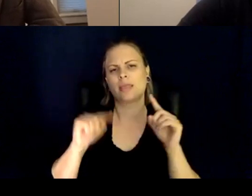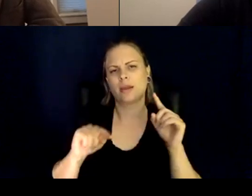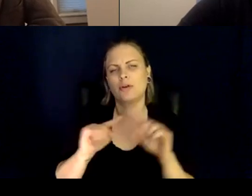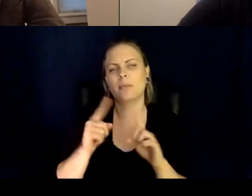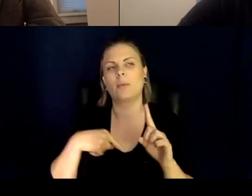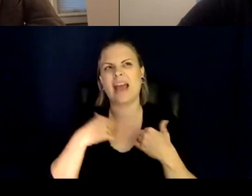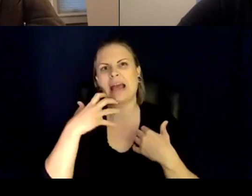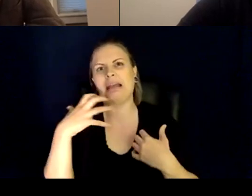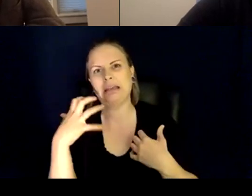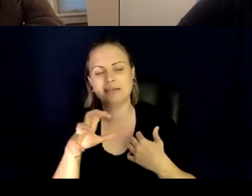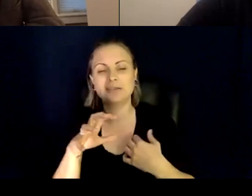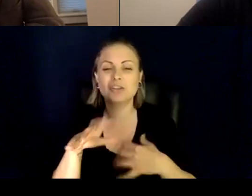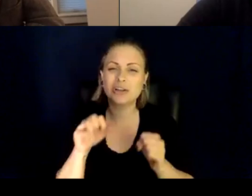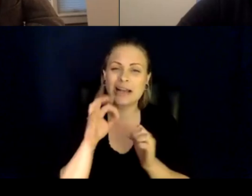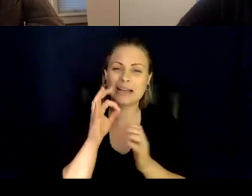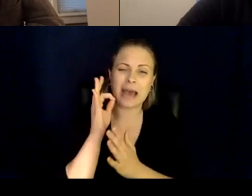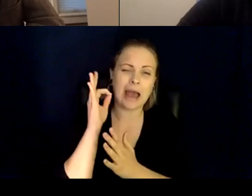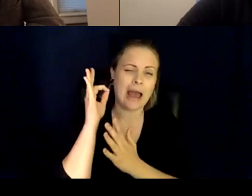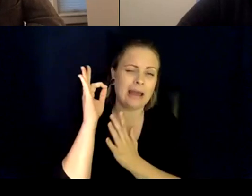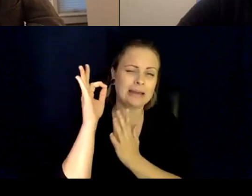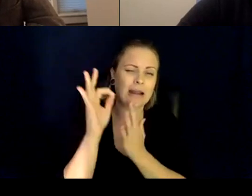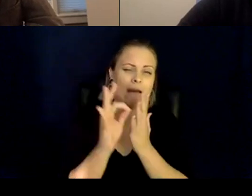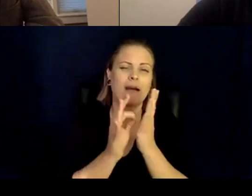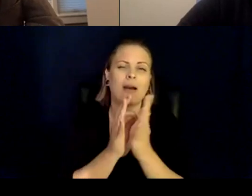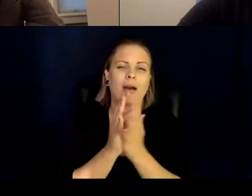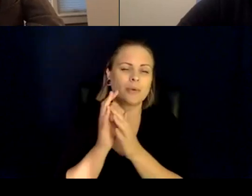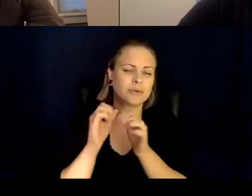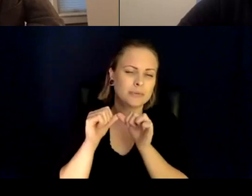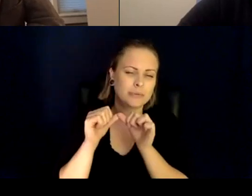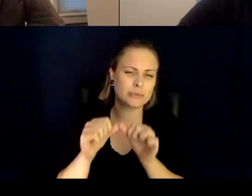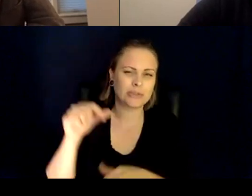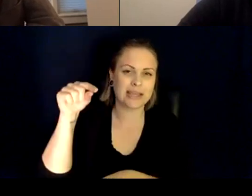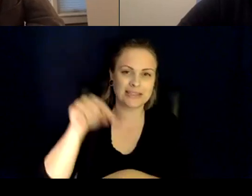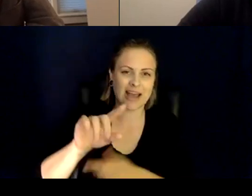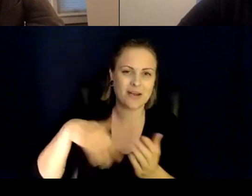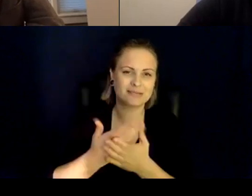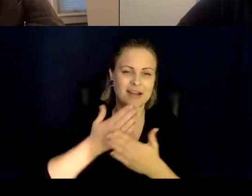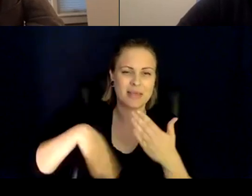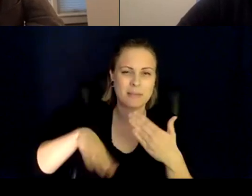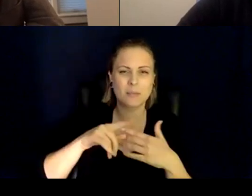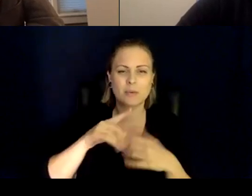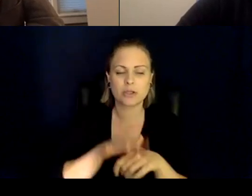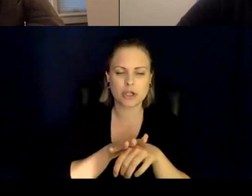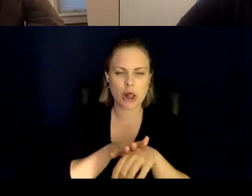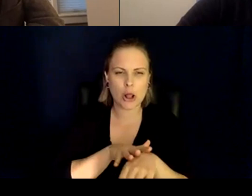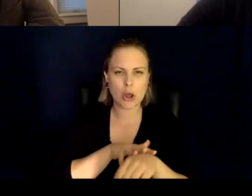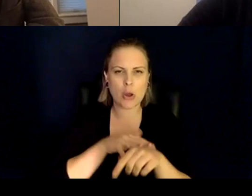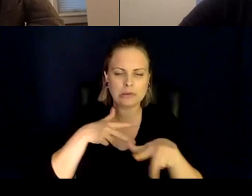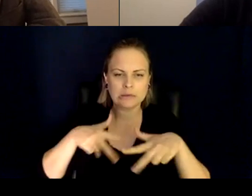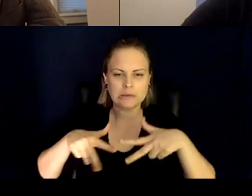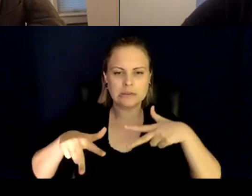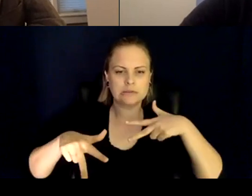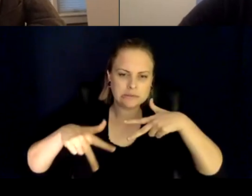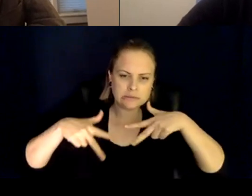took us about 9 hours to get down. We kept going slowly, and when we got to a